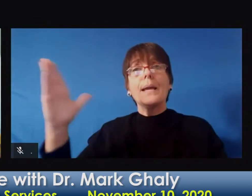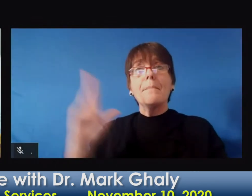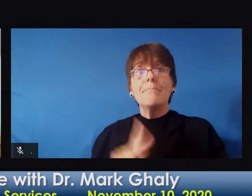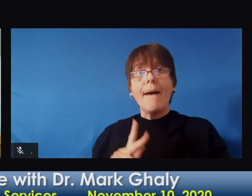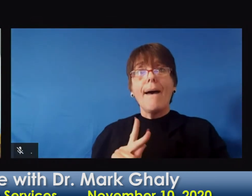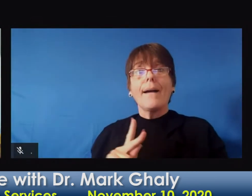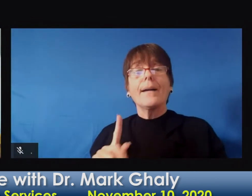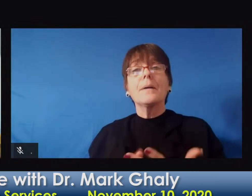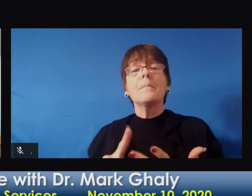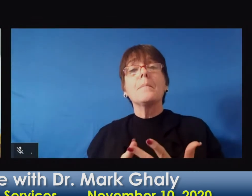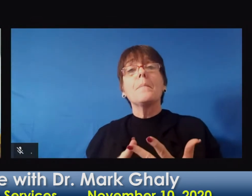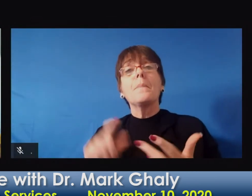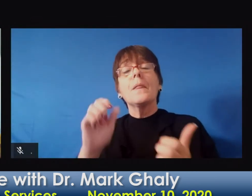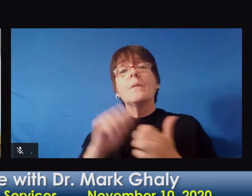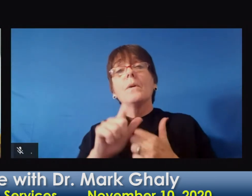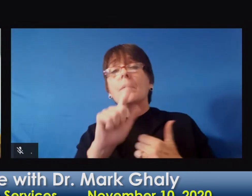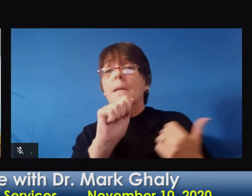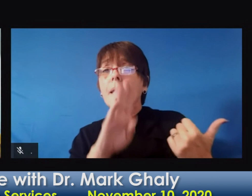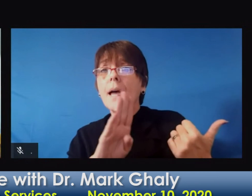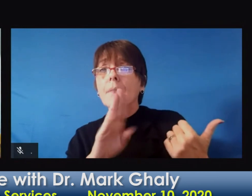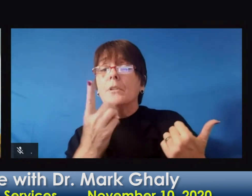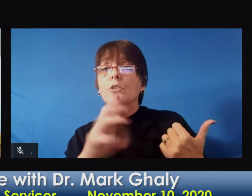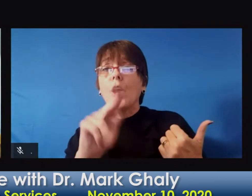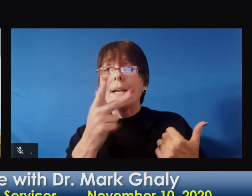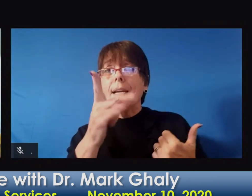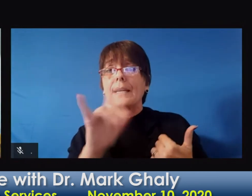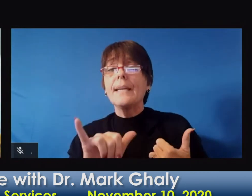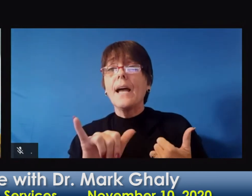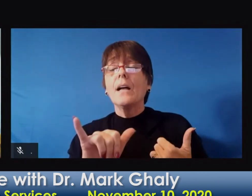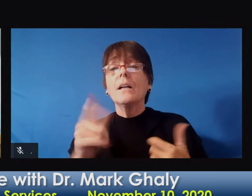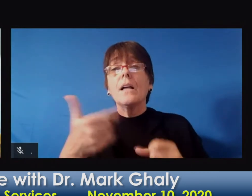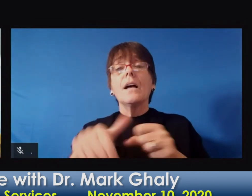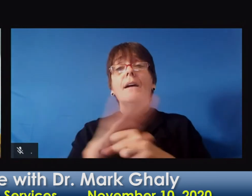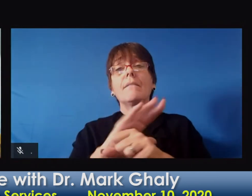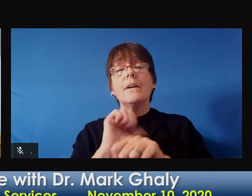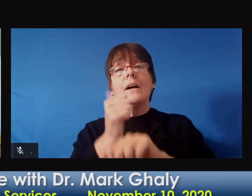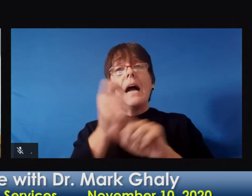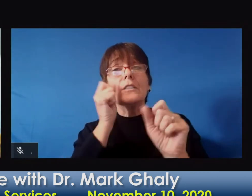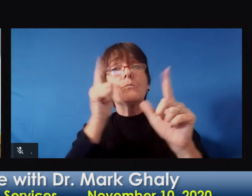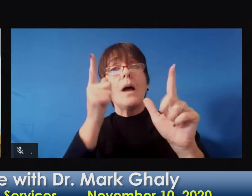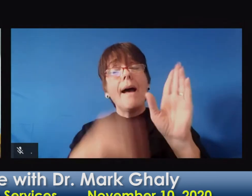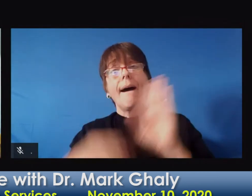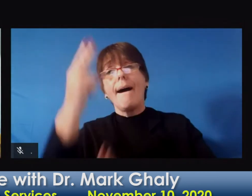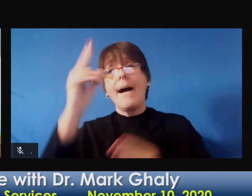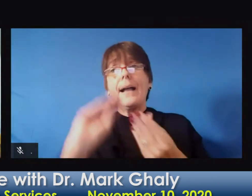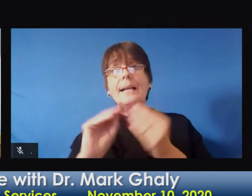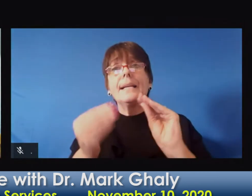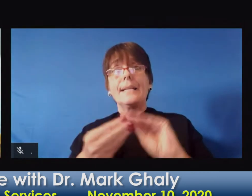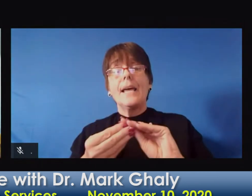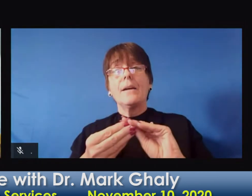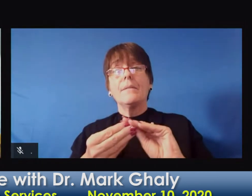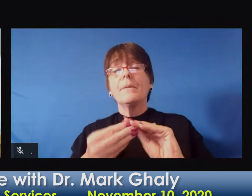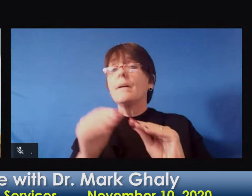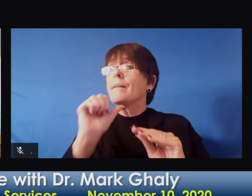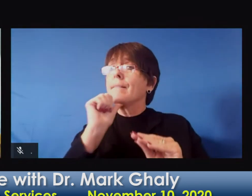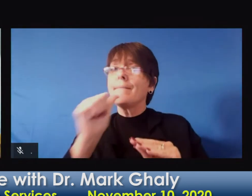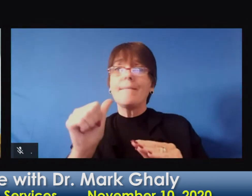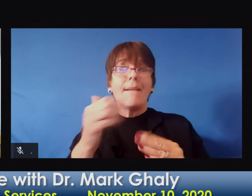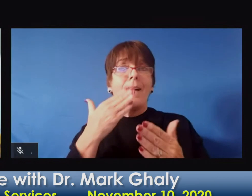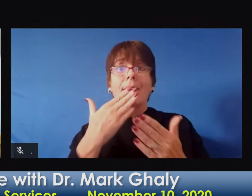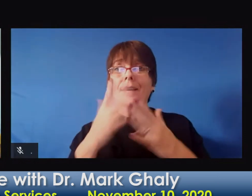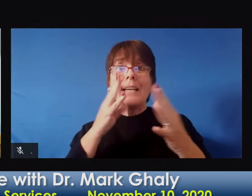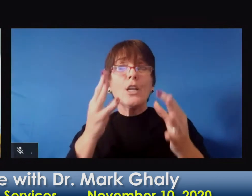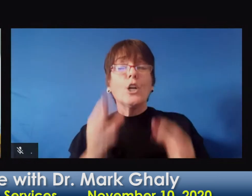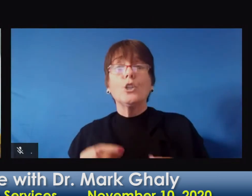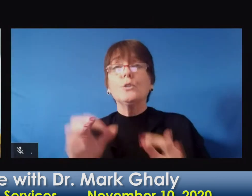regarding the Perkin-Elmer lab. Dr. Ghaly, CBS 13 has uncovered a surprisingly high number of inconclusive test results coming out of the